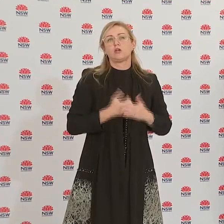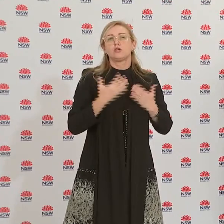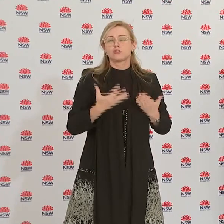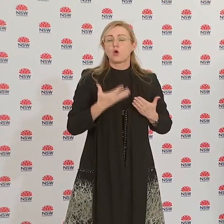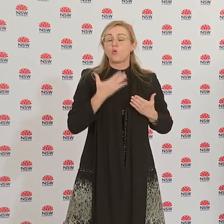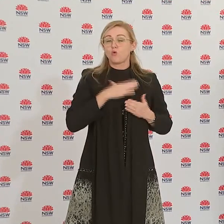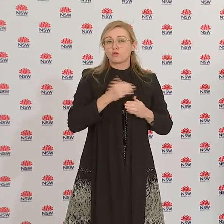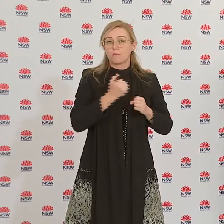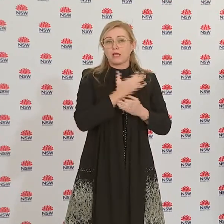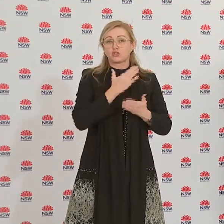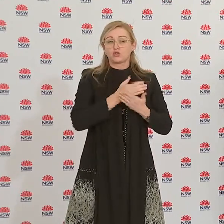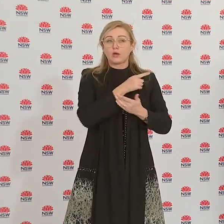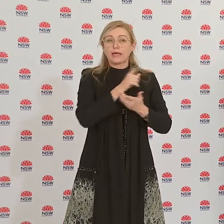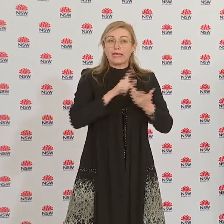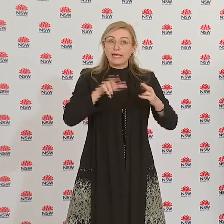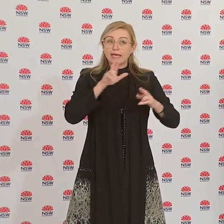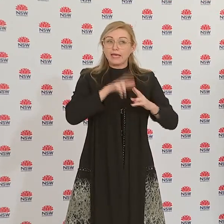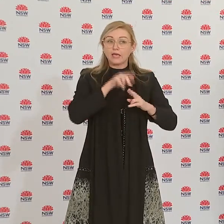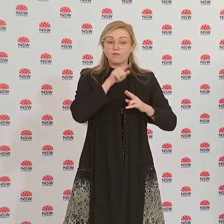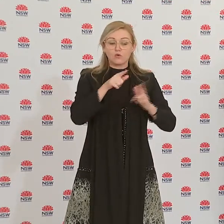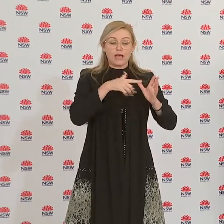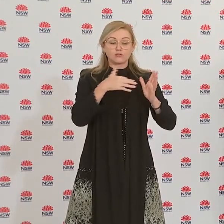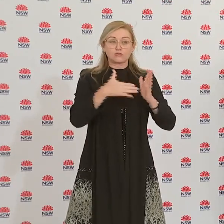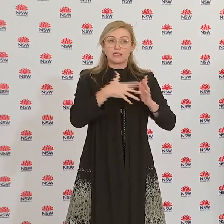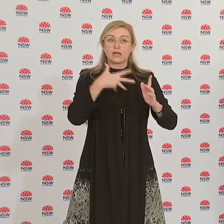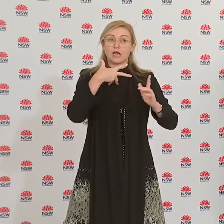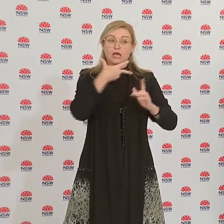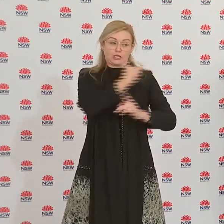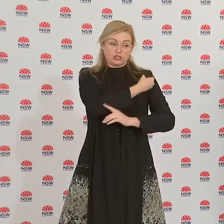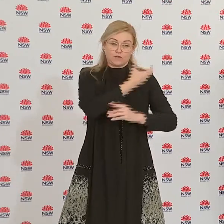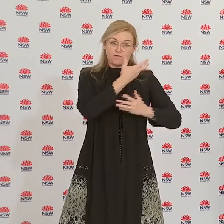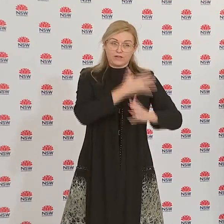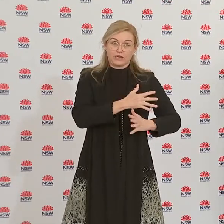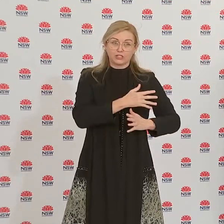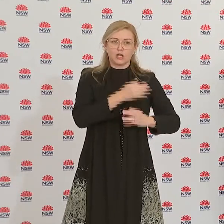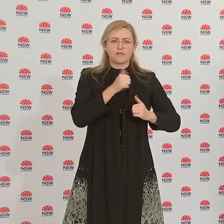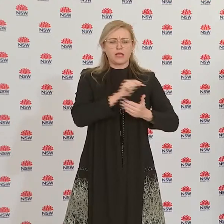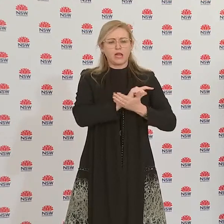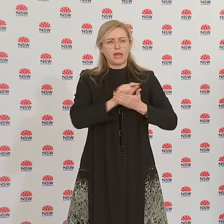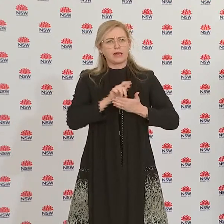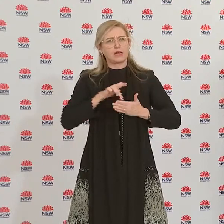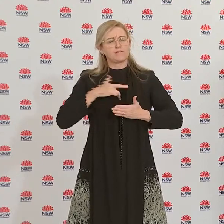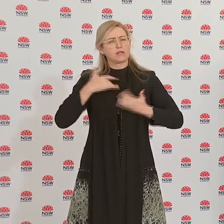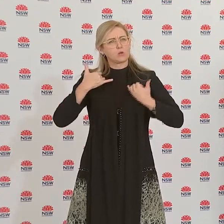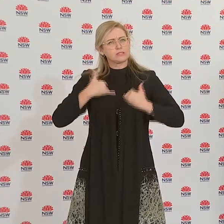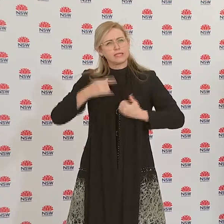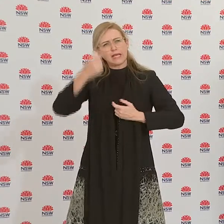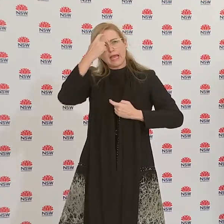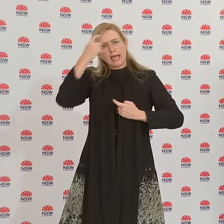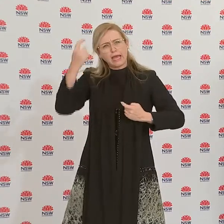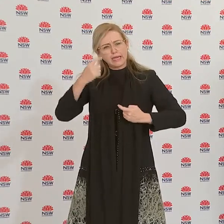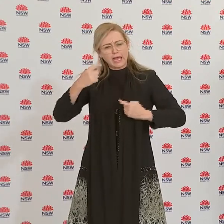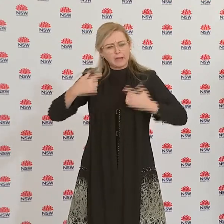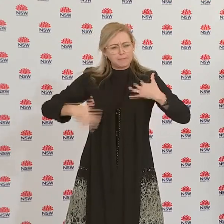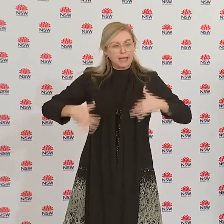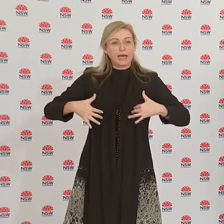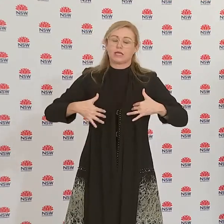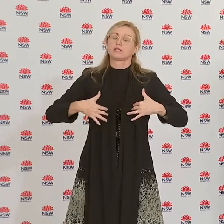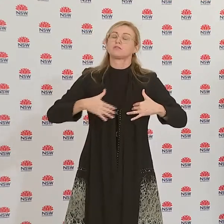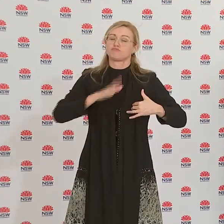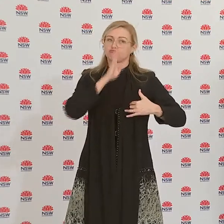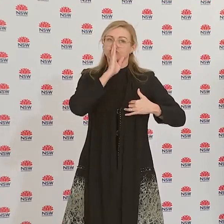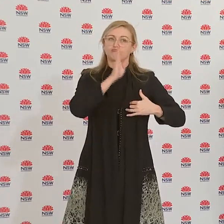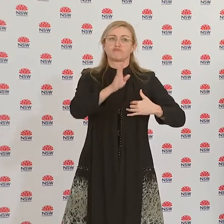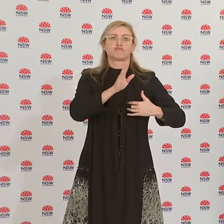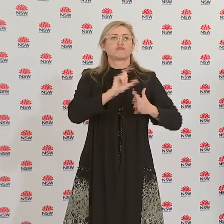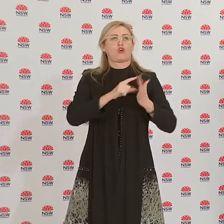or abdominal pain following AstraZeneca, it is important that you seek urgent care. But as I said, I'm very much